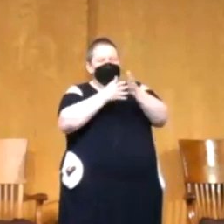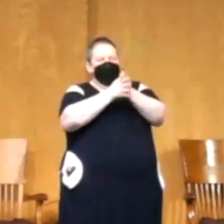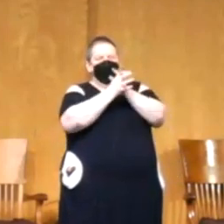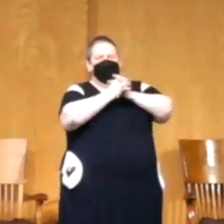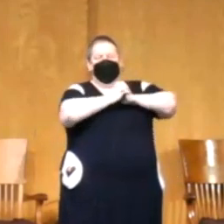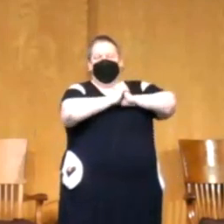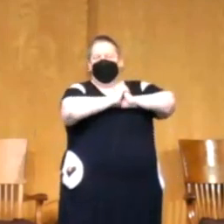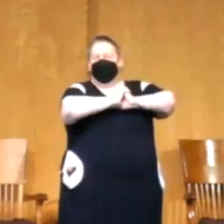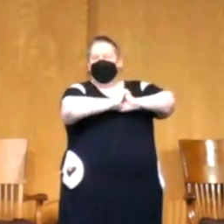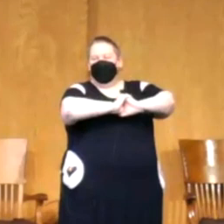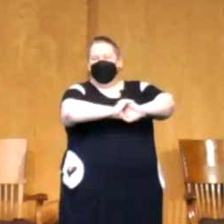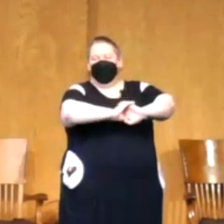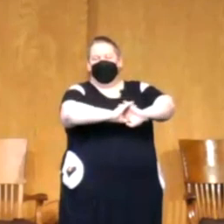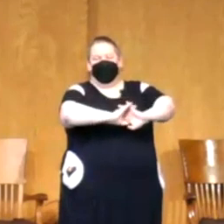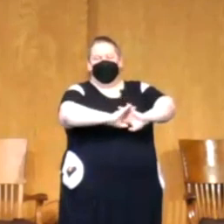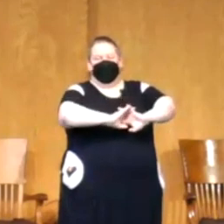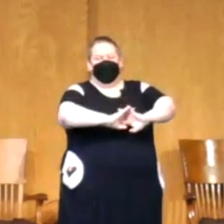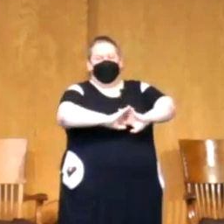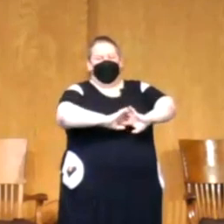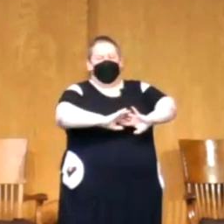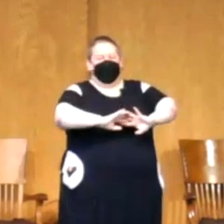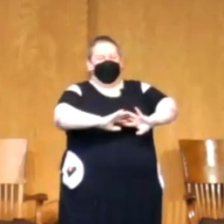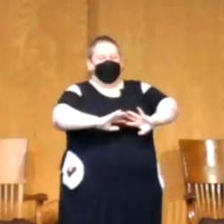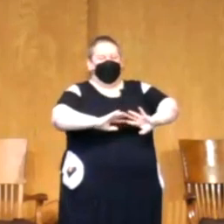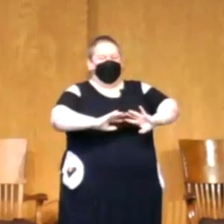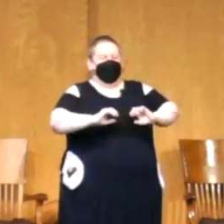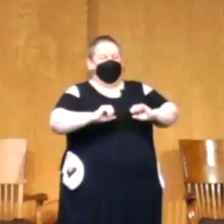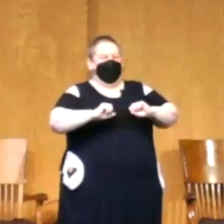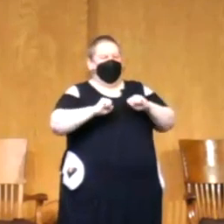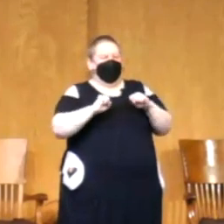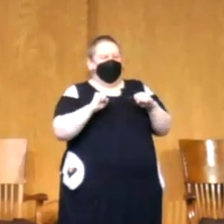what I'm wondering is,